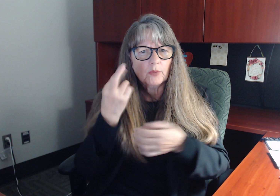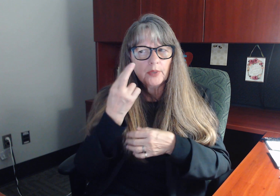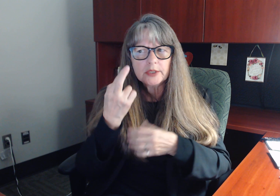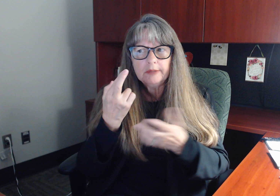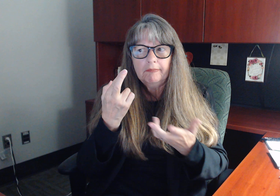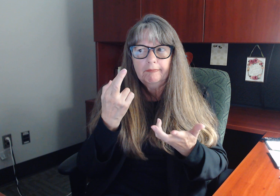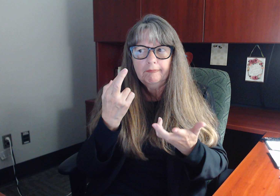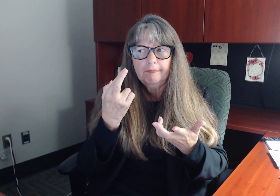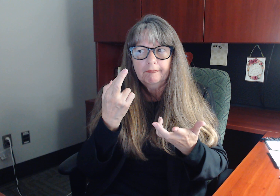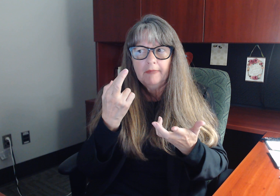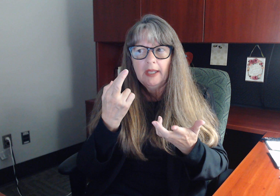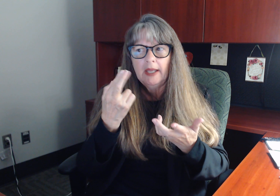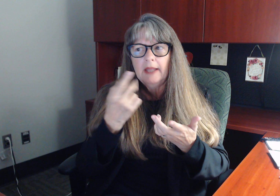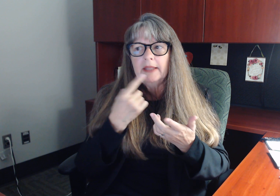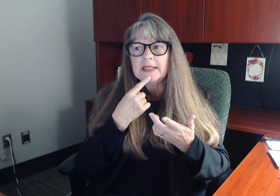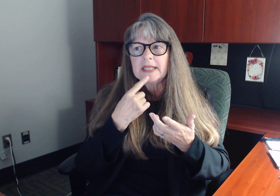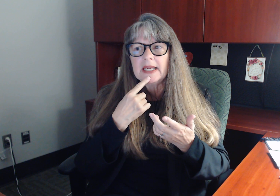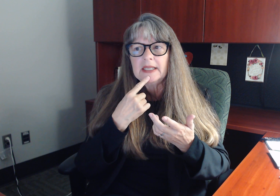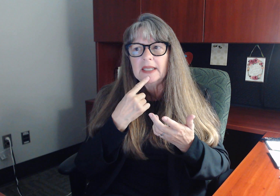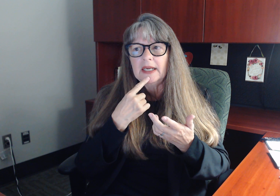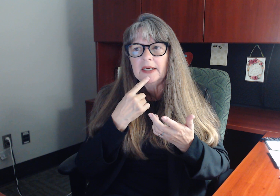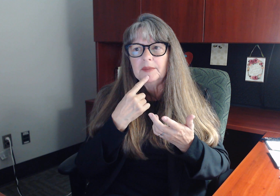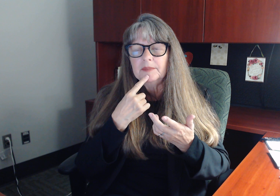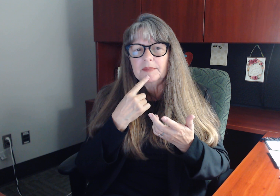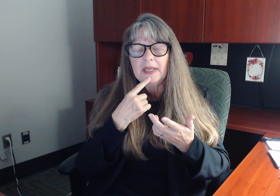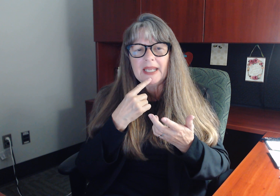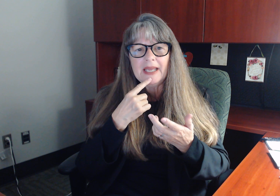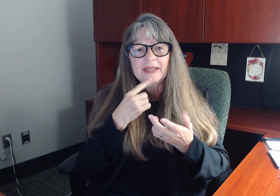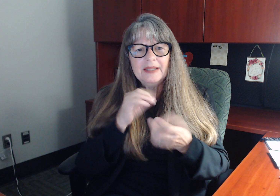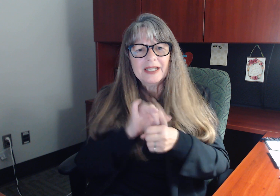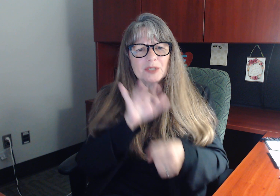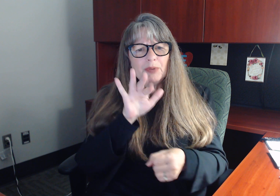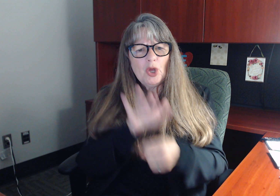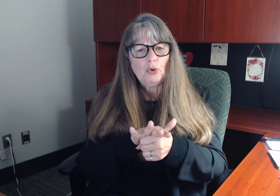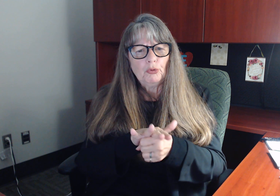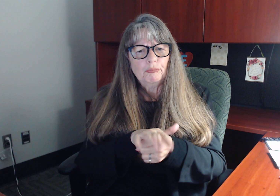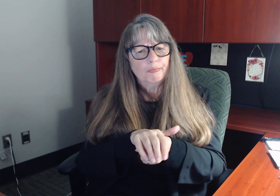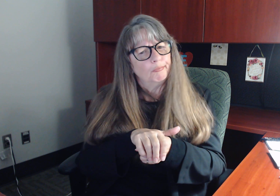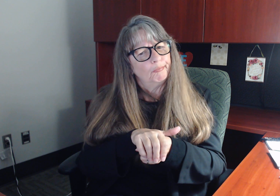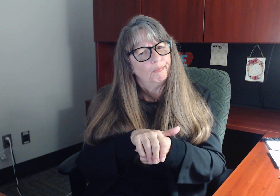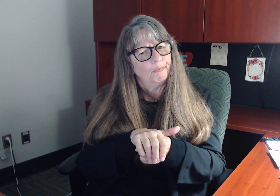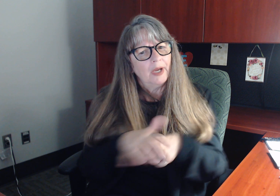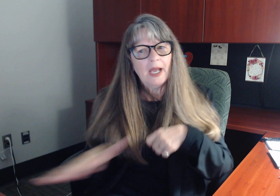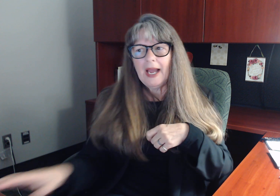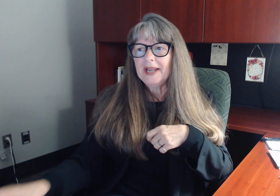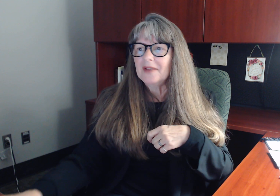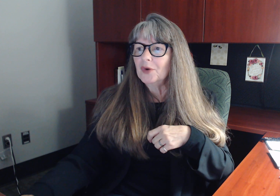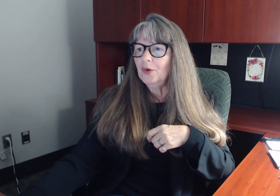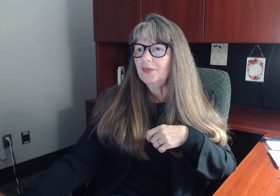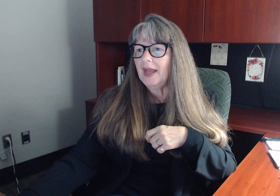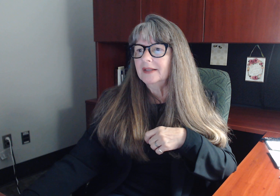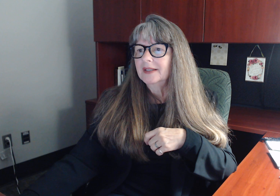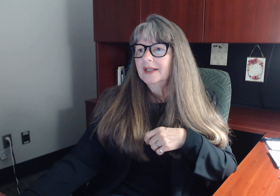reason, they said it can explode. I had never heard that.